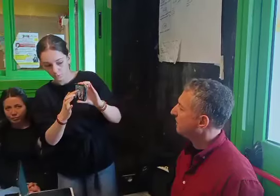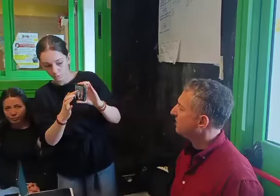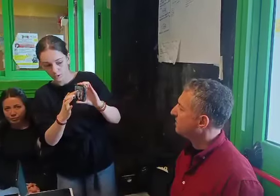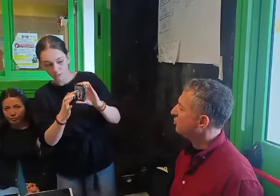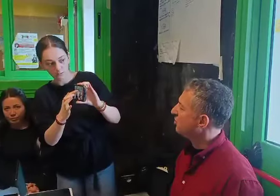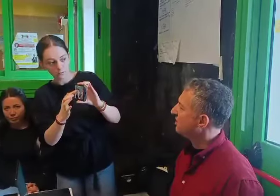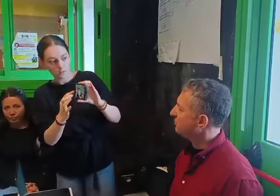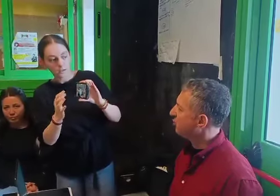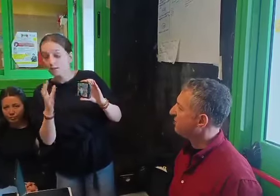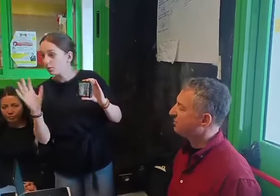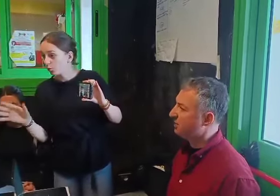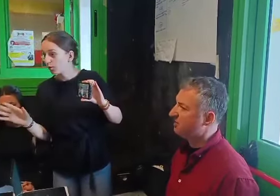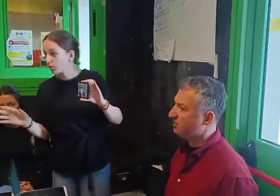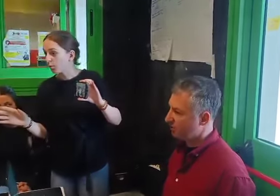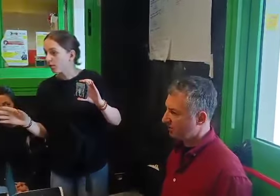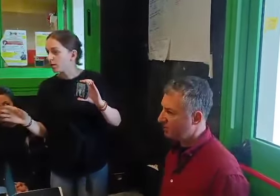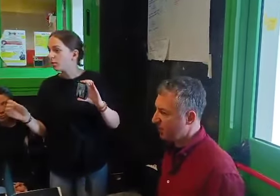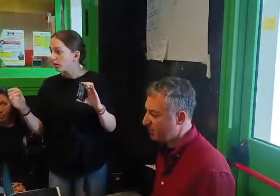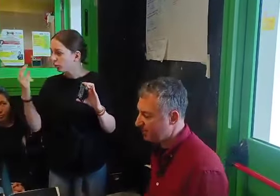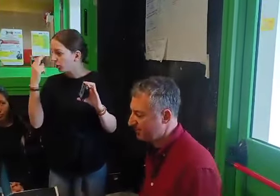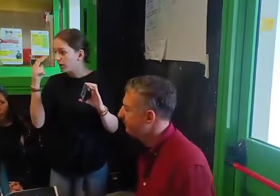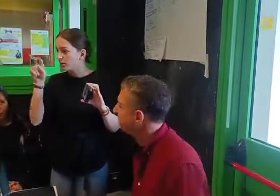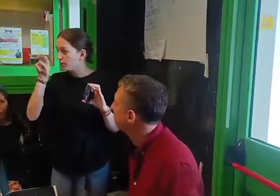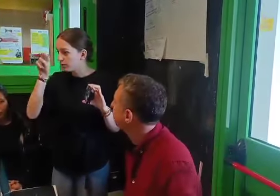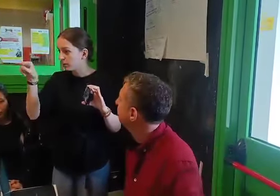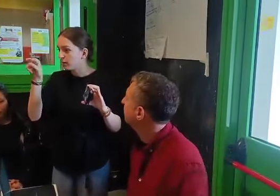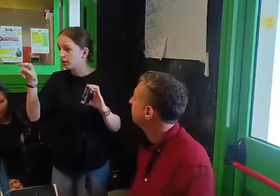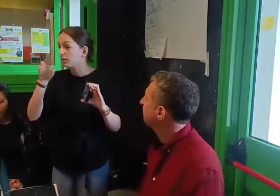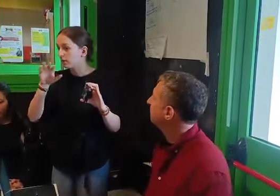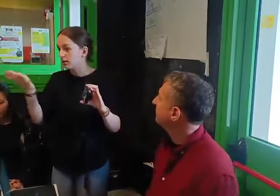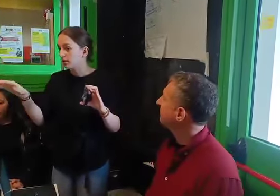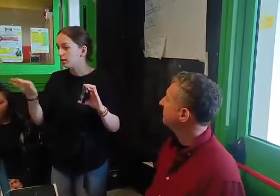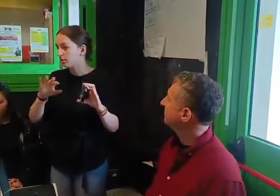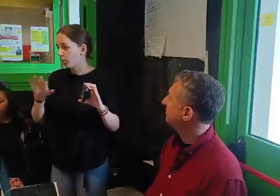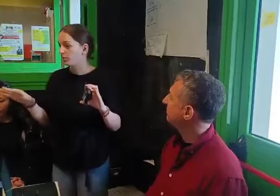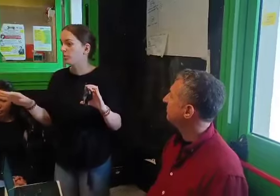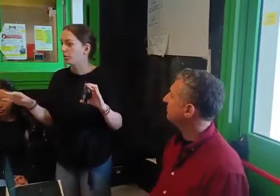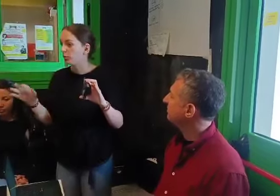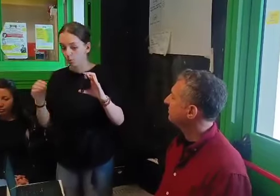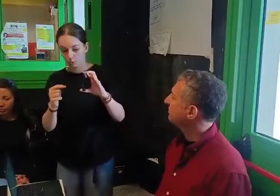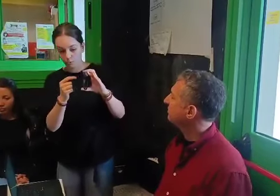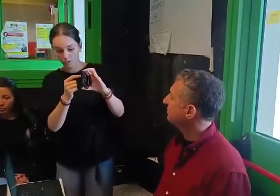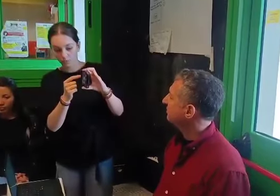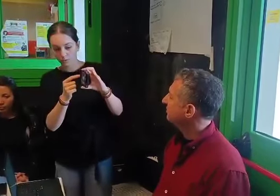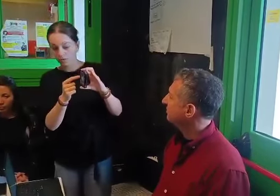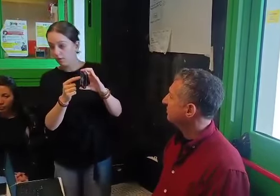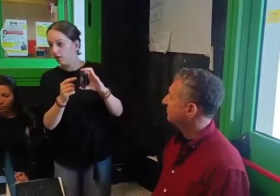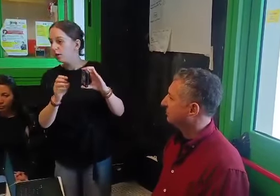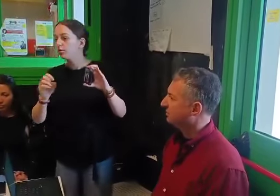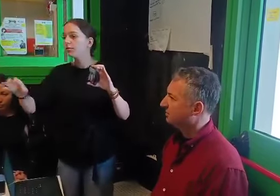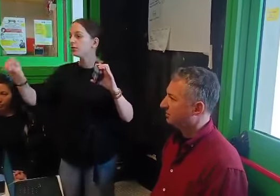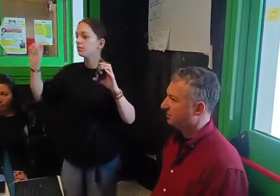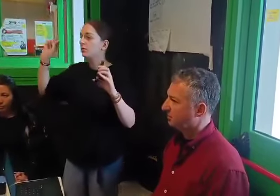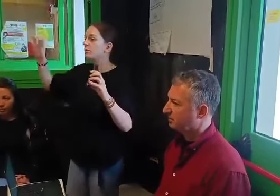on the The right. strongest point. The on strongest on points. the I frame. mean, your eyes see it as clear as possible if you put your subject here, even if it's a